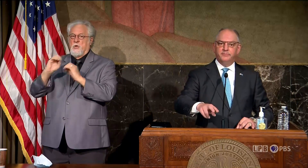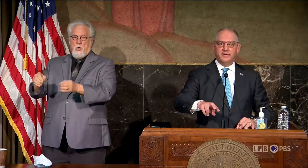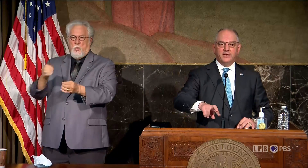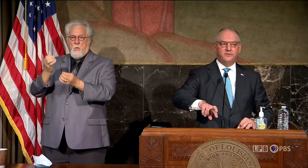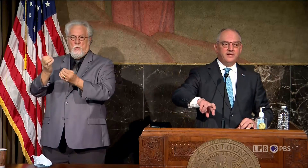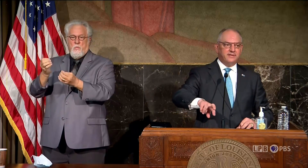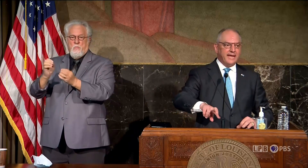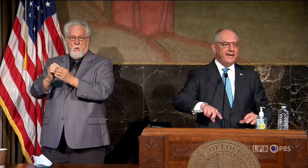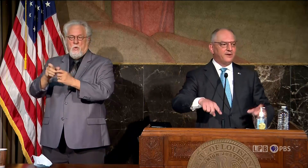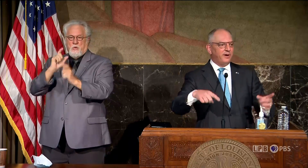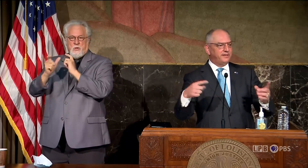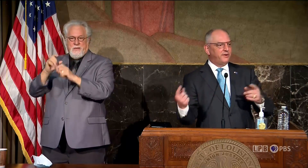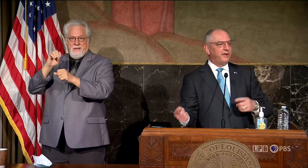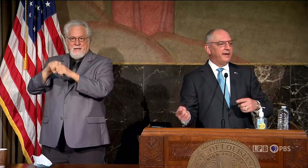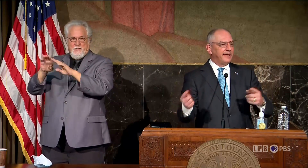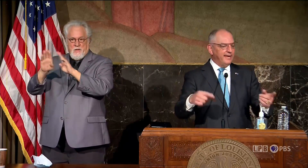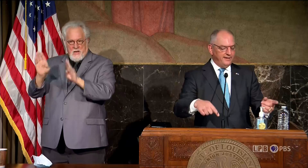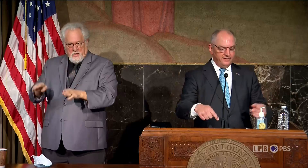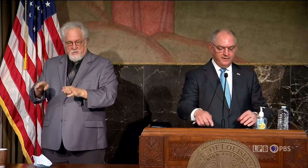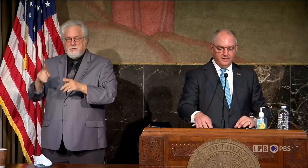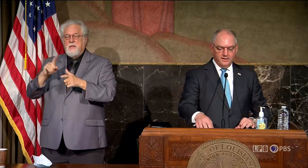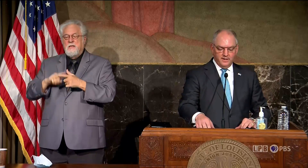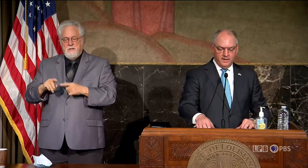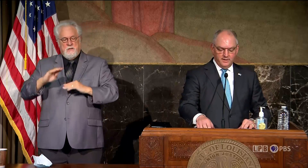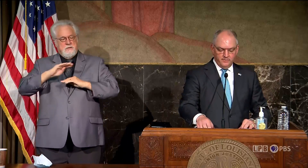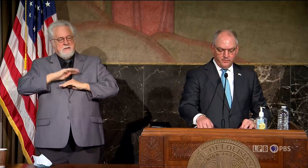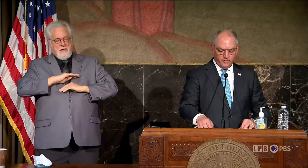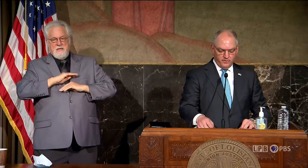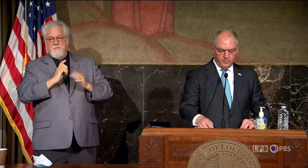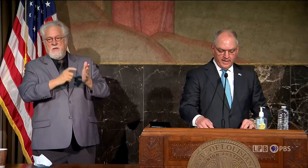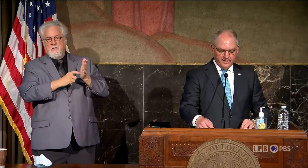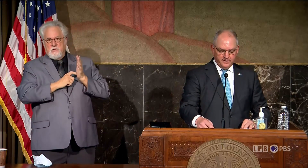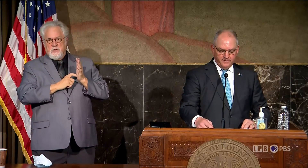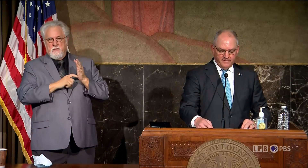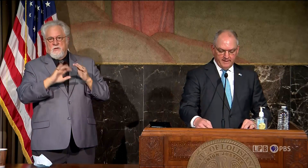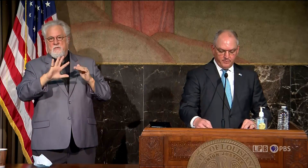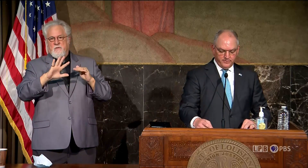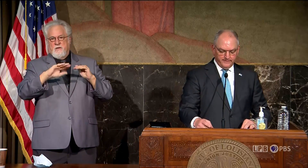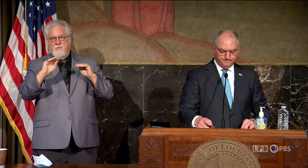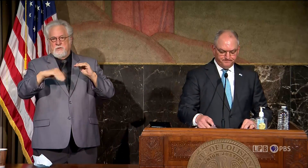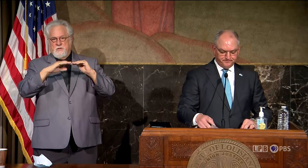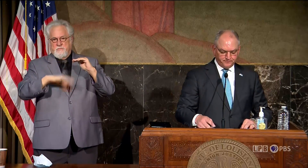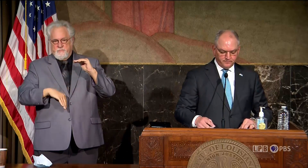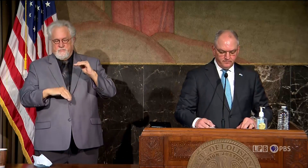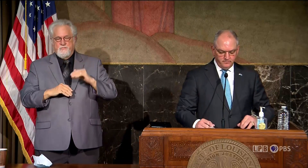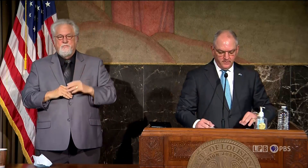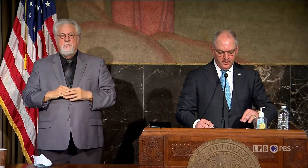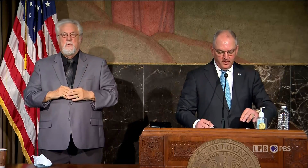it satisfies the gating criteria again related to the 5%.